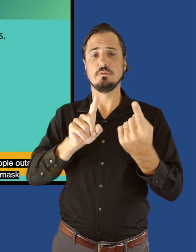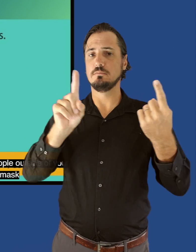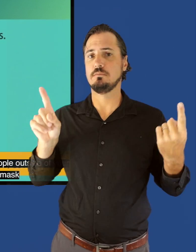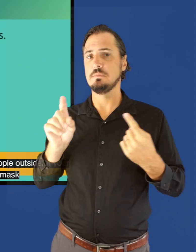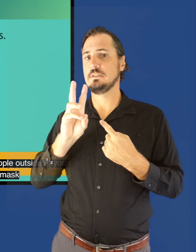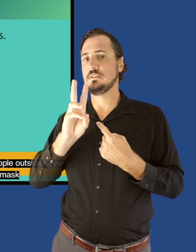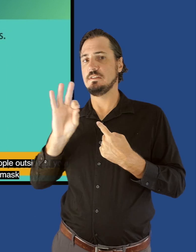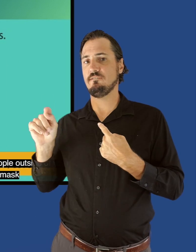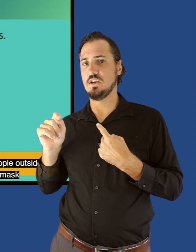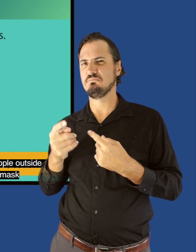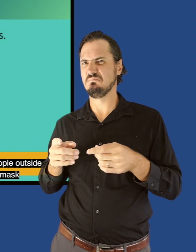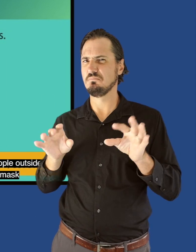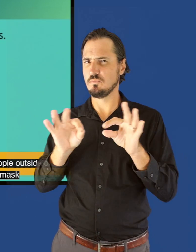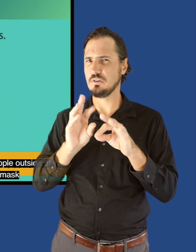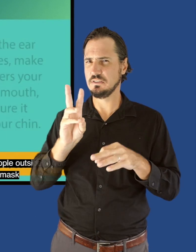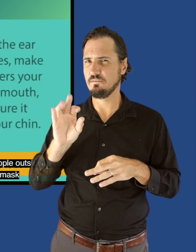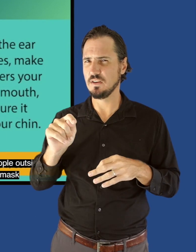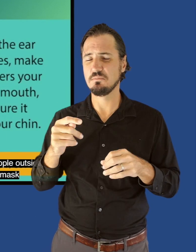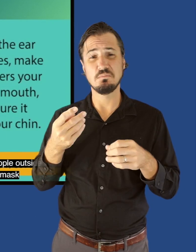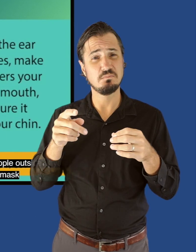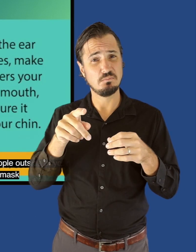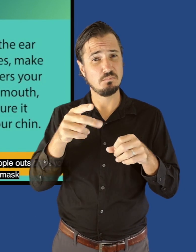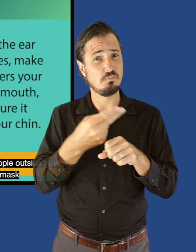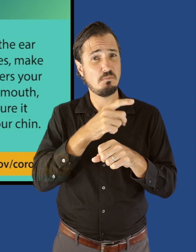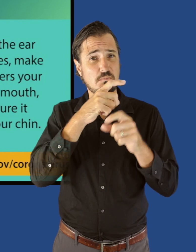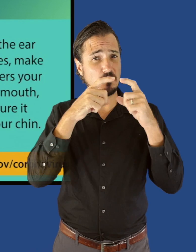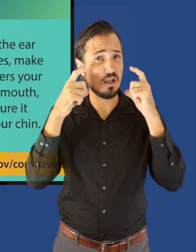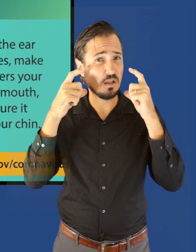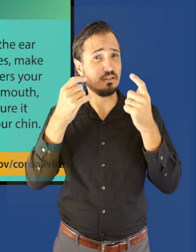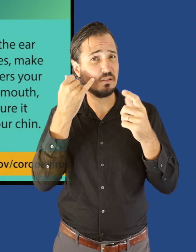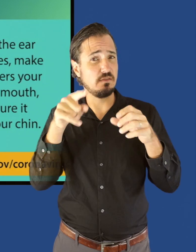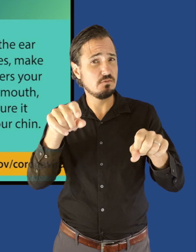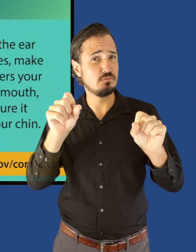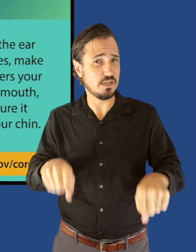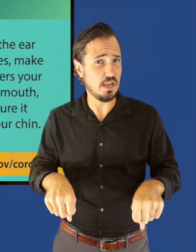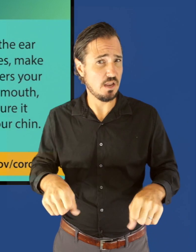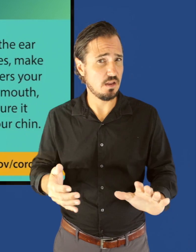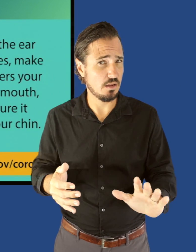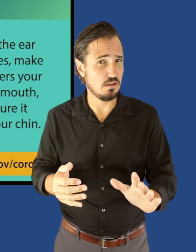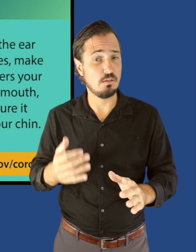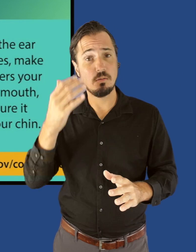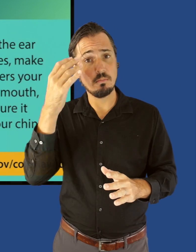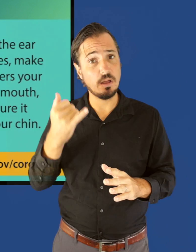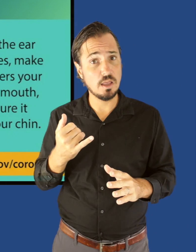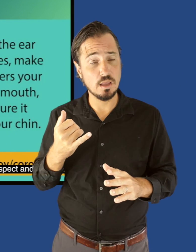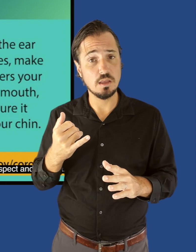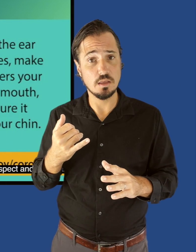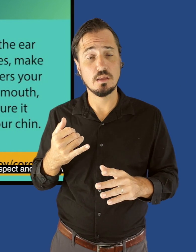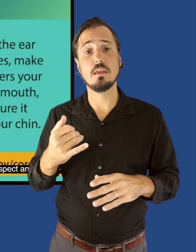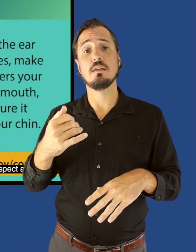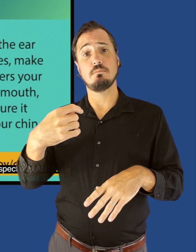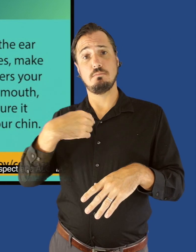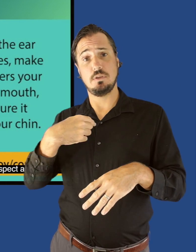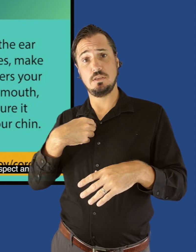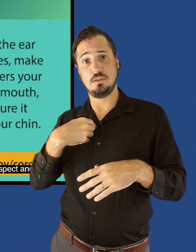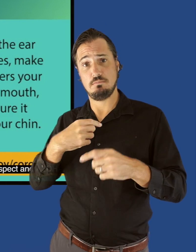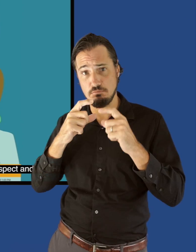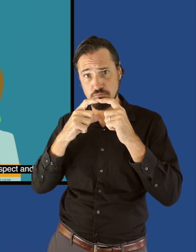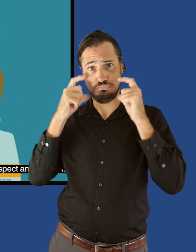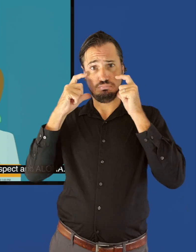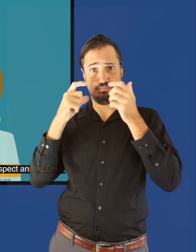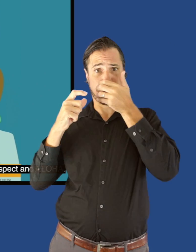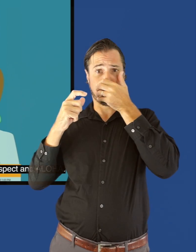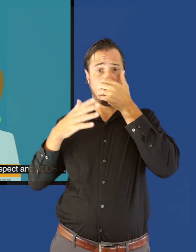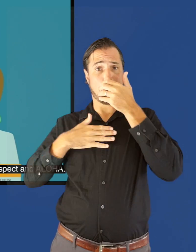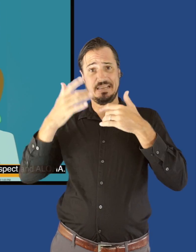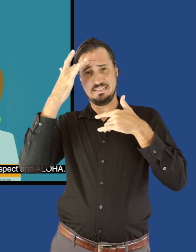a distance of 6 feet of separation and wear a mask, if at all possible for you to do so. Remember,